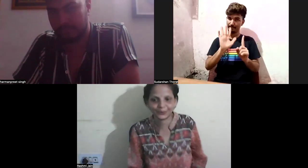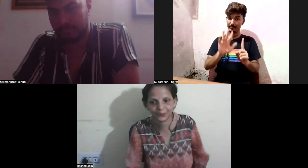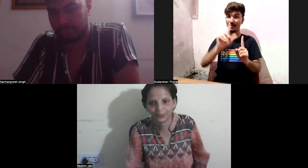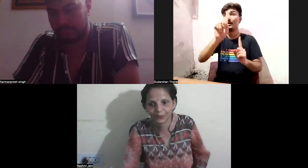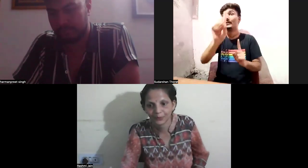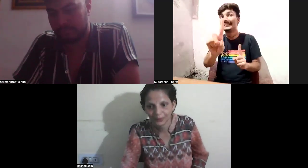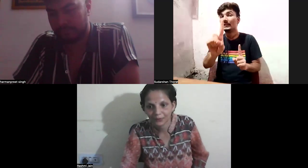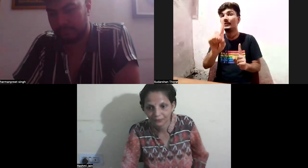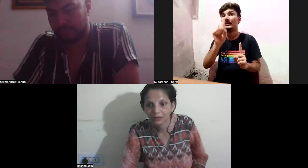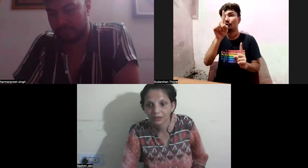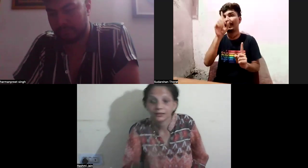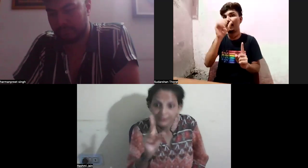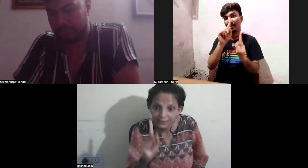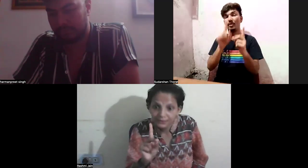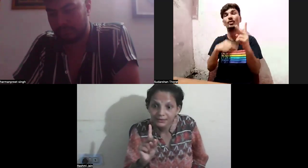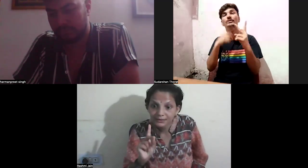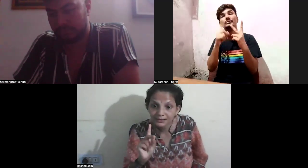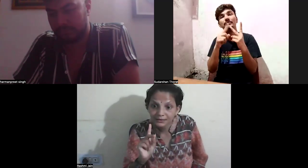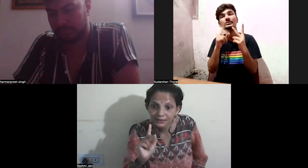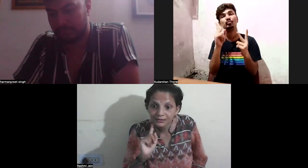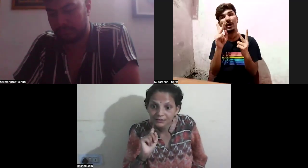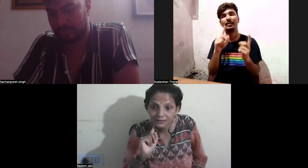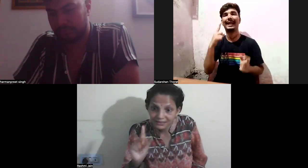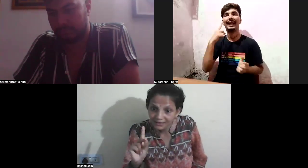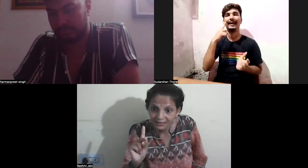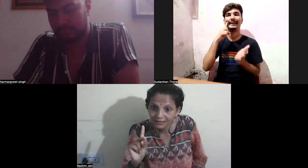the sex, that is the body of the person is female,